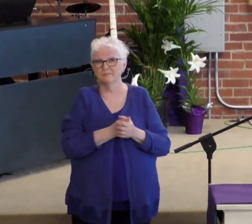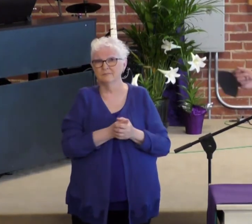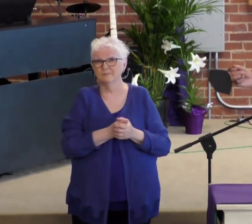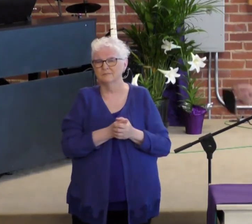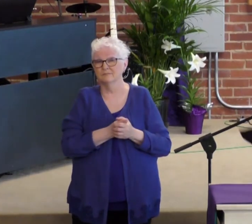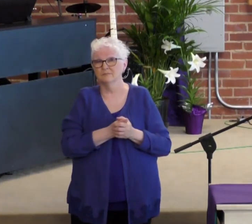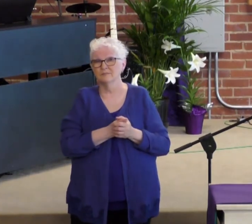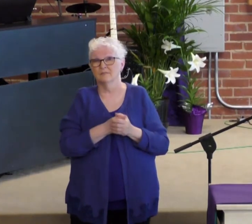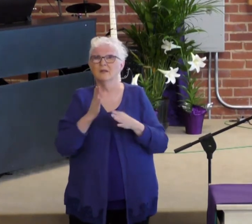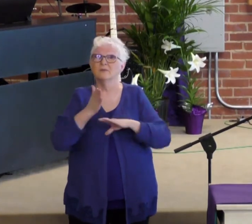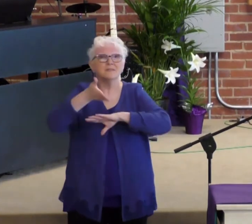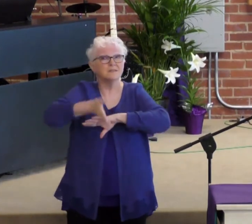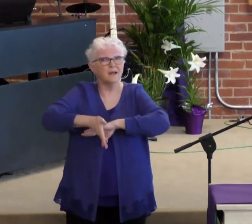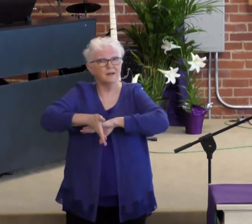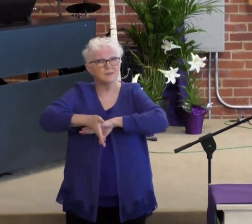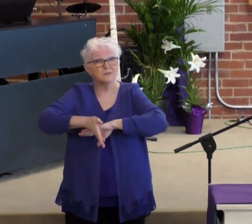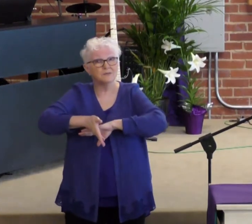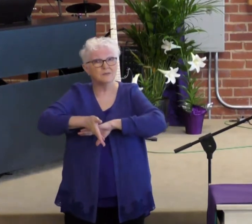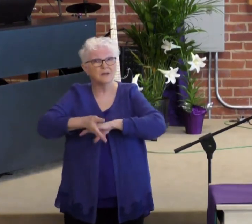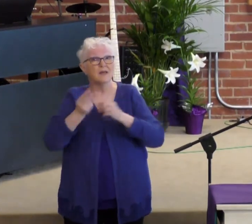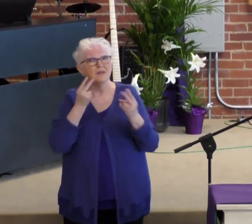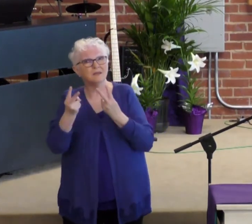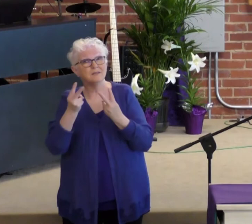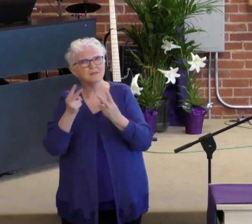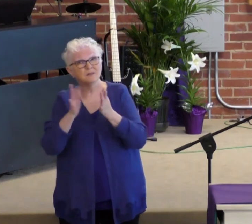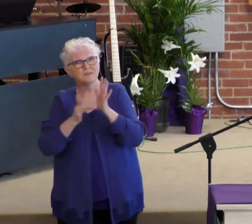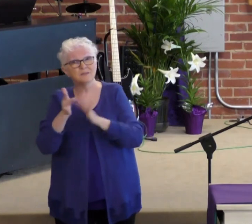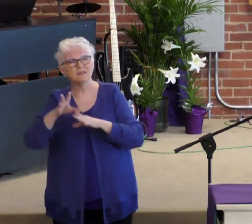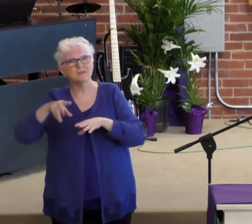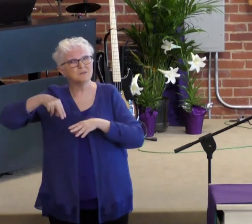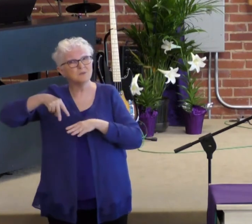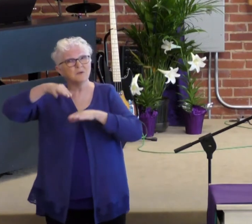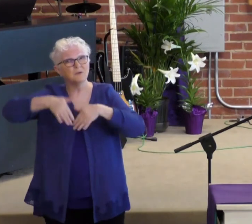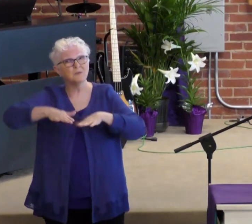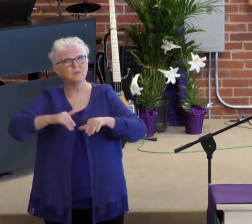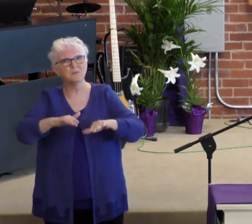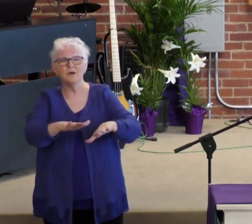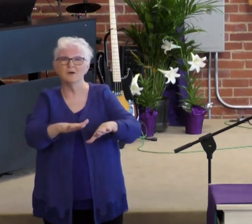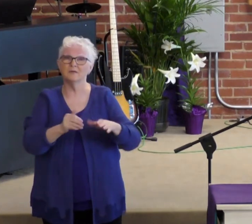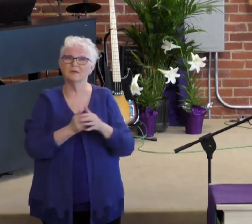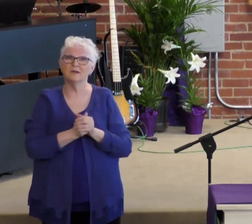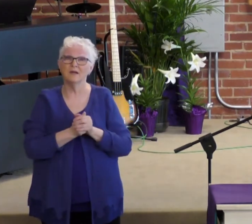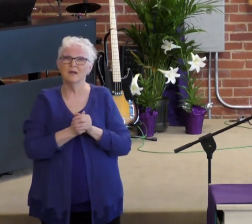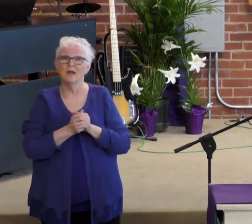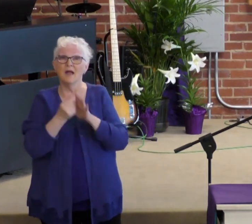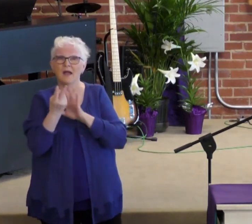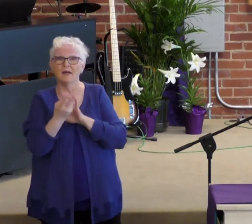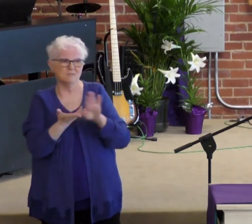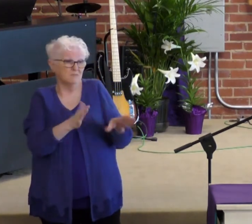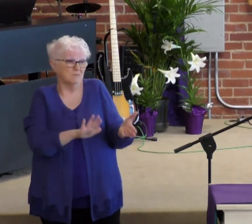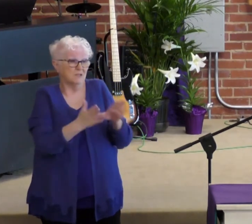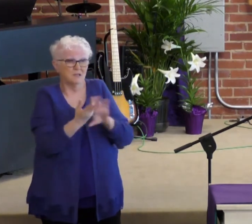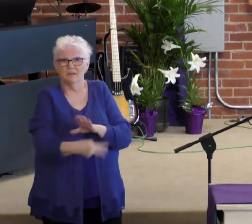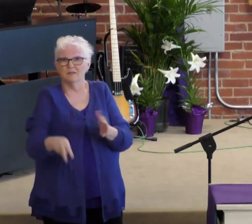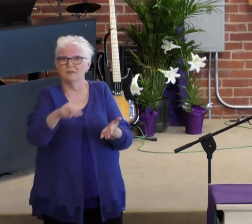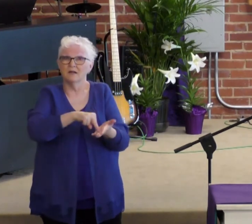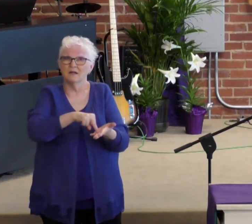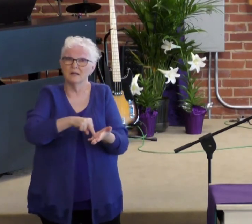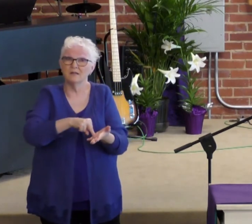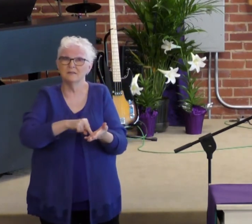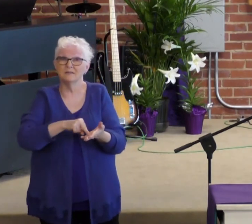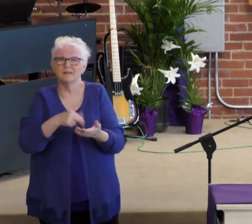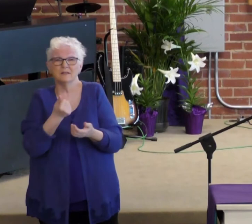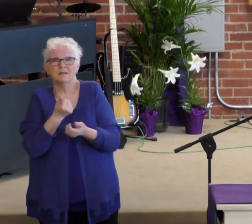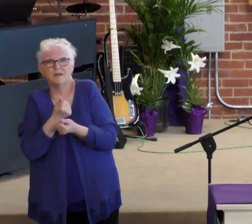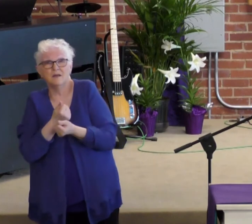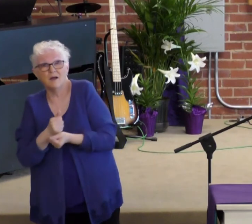And this is after they'd seen him walk on the water and feed the multitudes and even raise Lazarus from the dead and all the other things that he